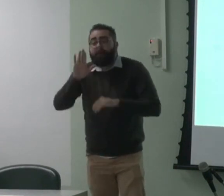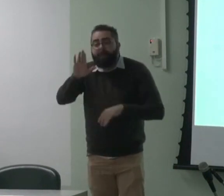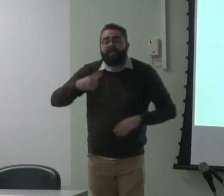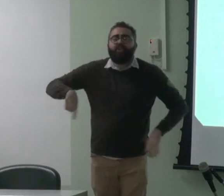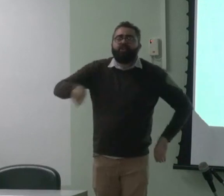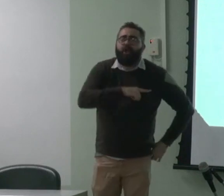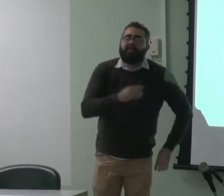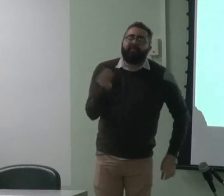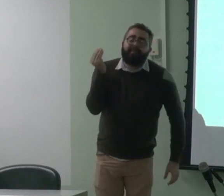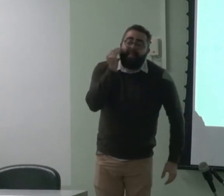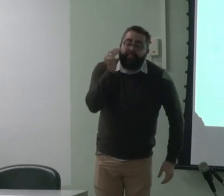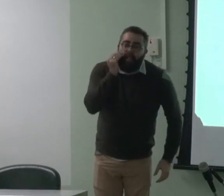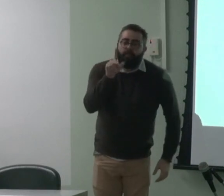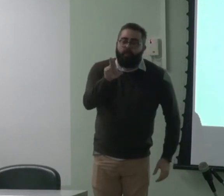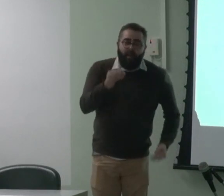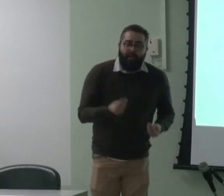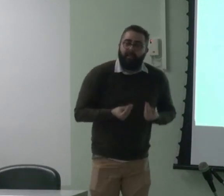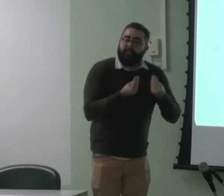automatize